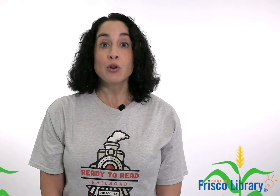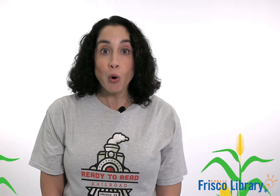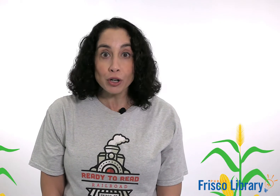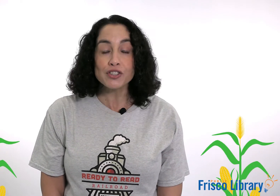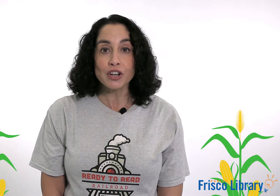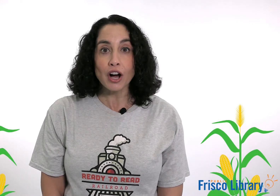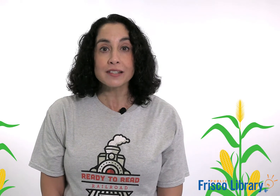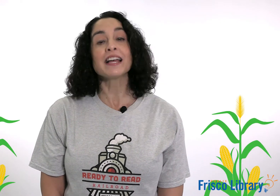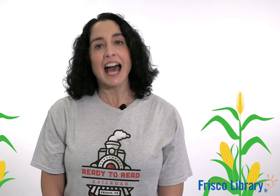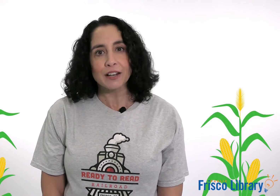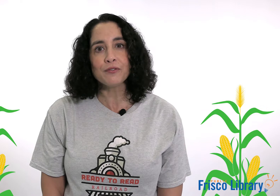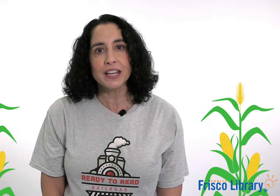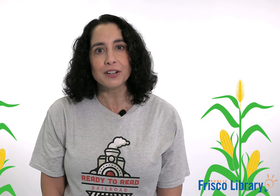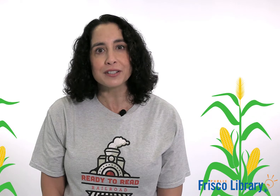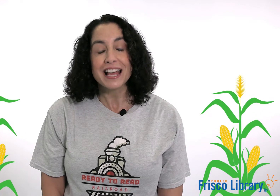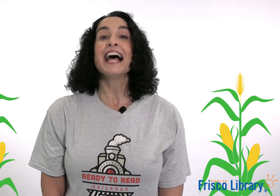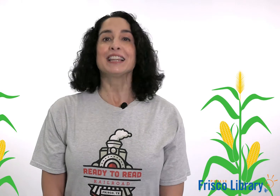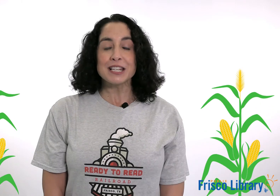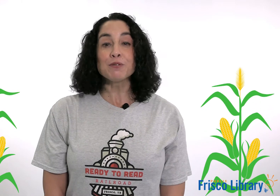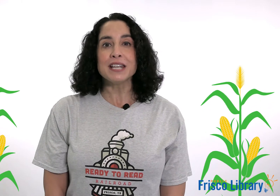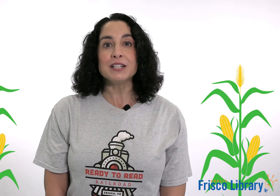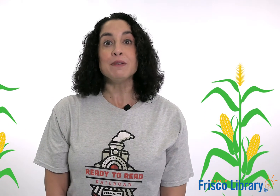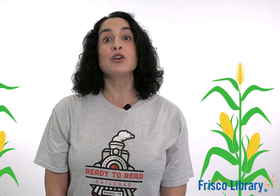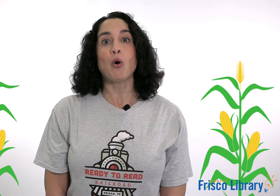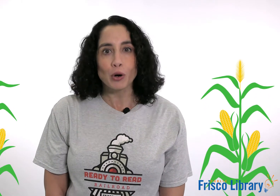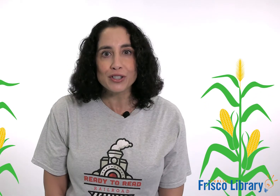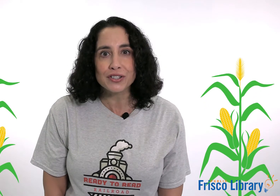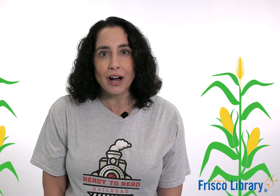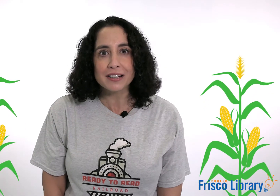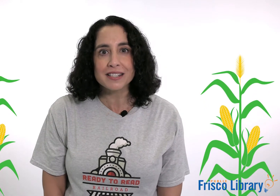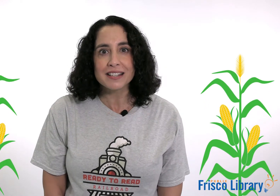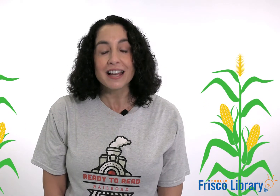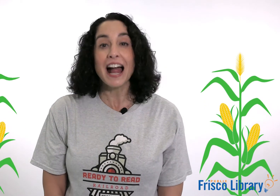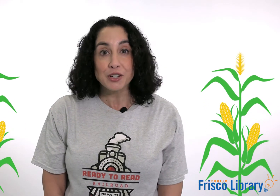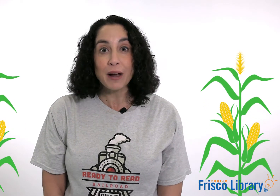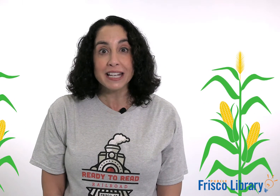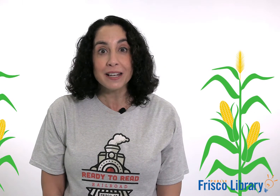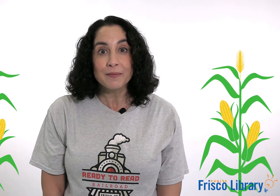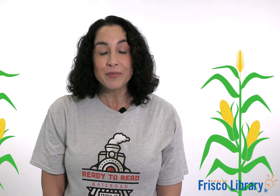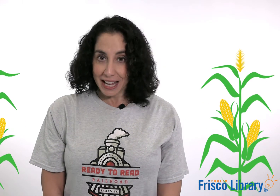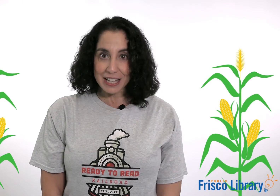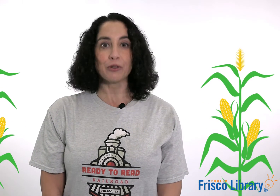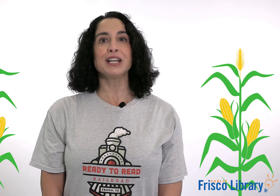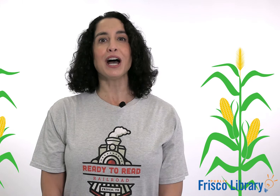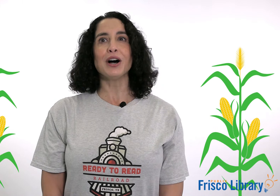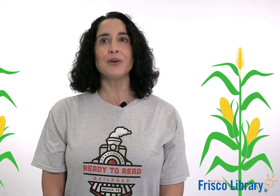corn stalks on a field let's pretend to be corn stalks are you ready here we go